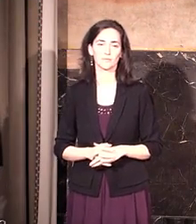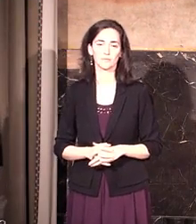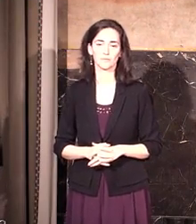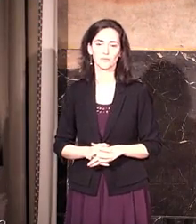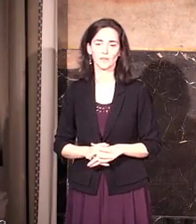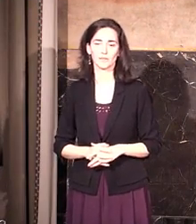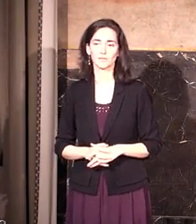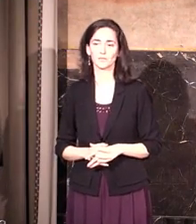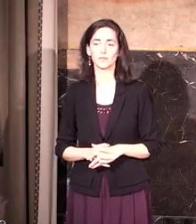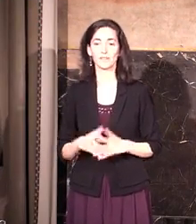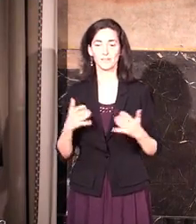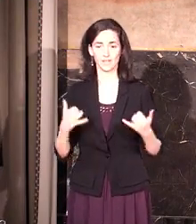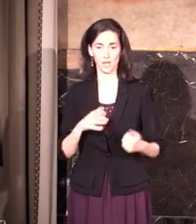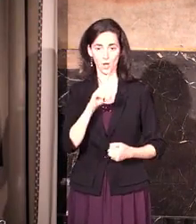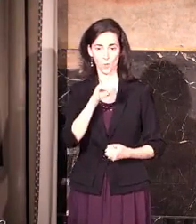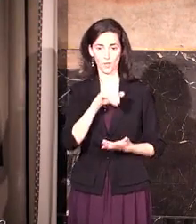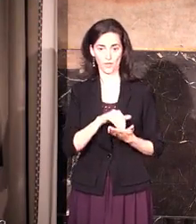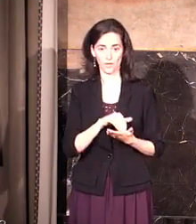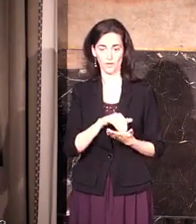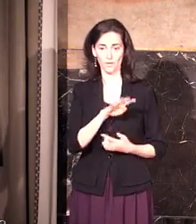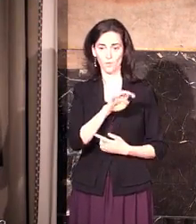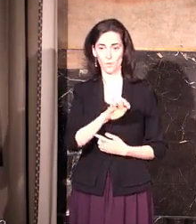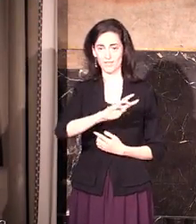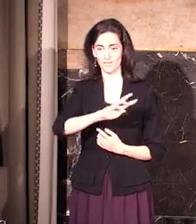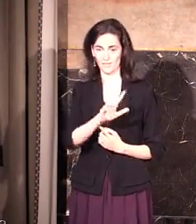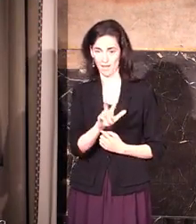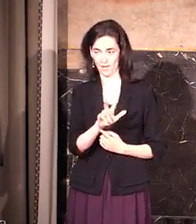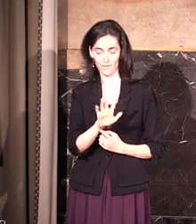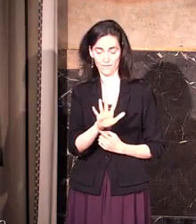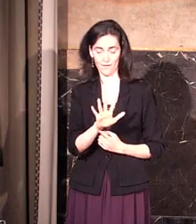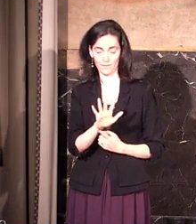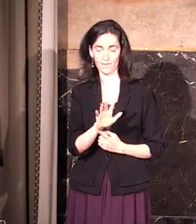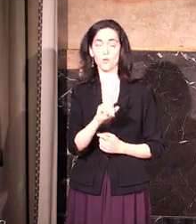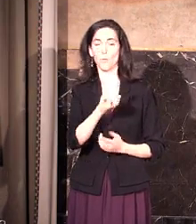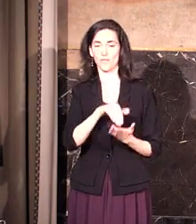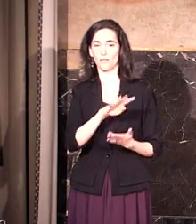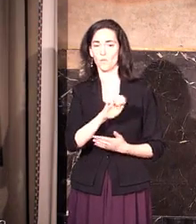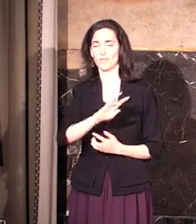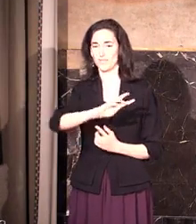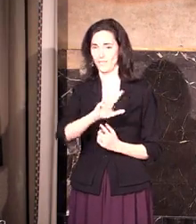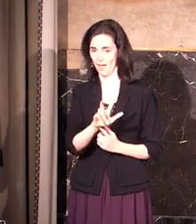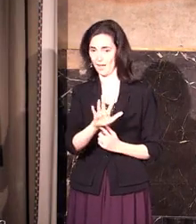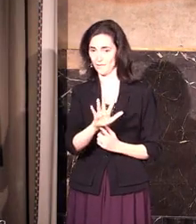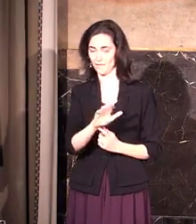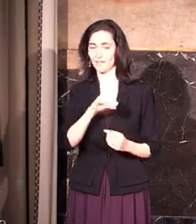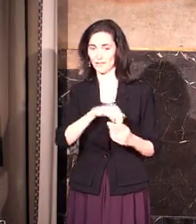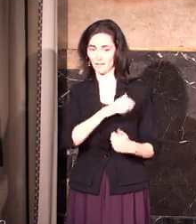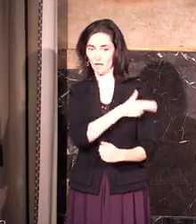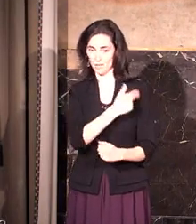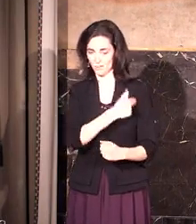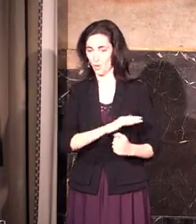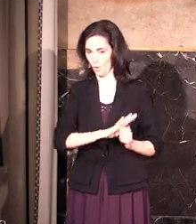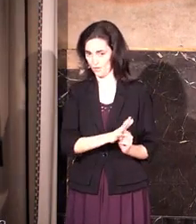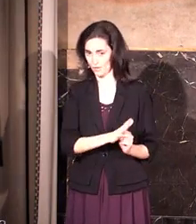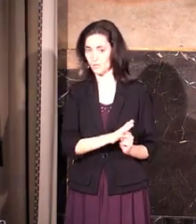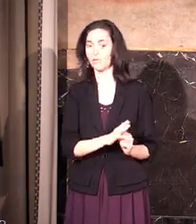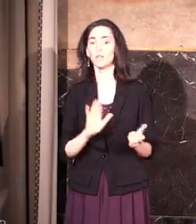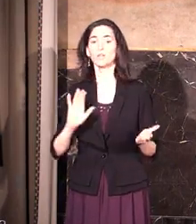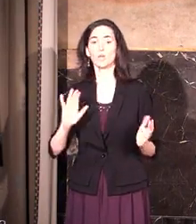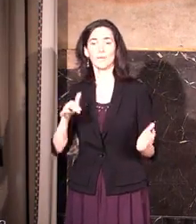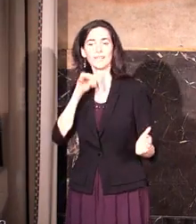1,465 individuals with COVID-19 hospitalized across the state of Louisiana. That is down by 47 from